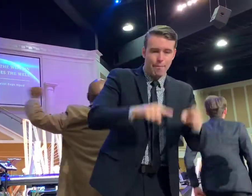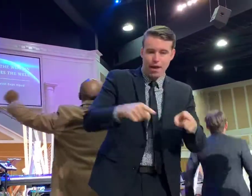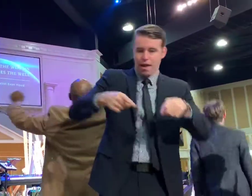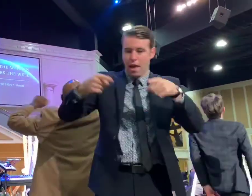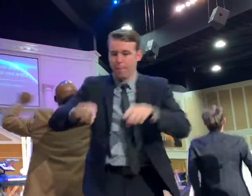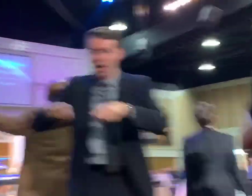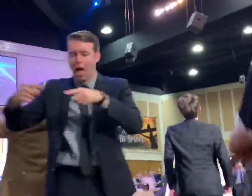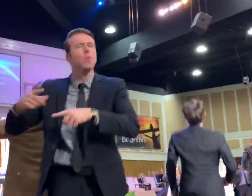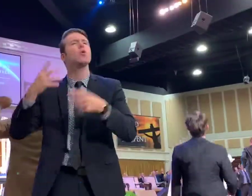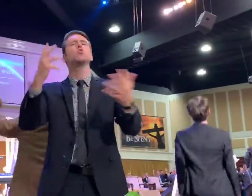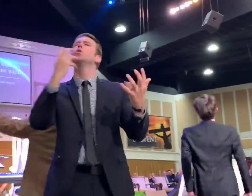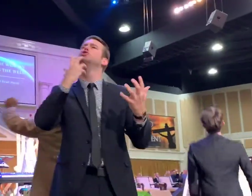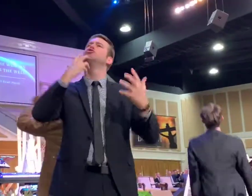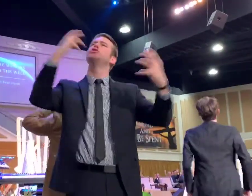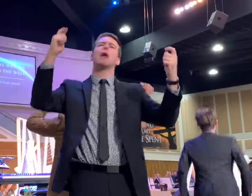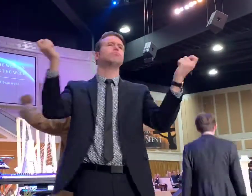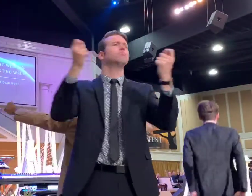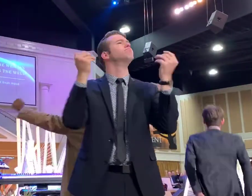somebody shout.